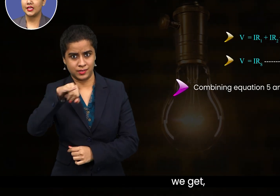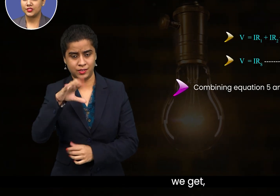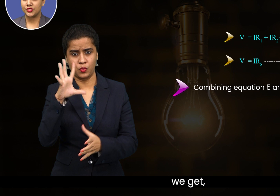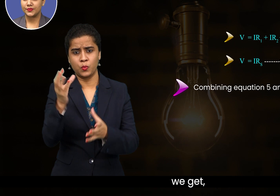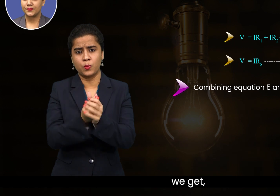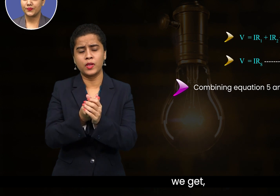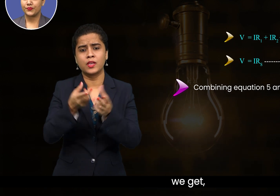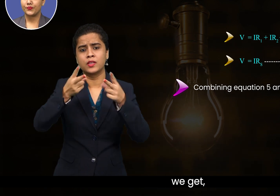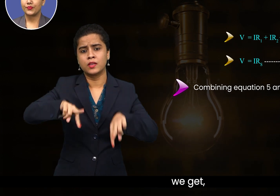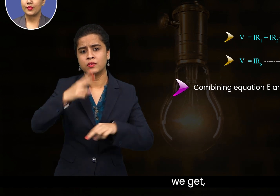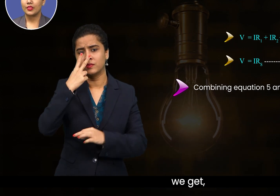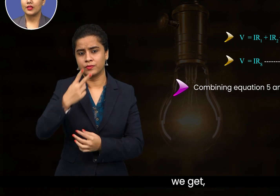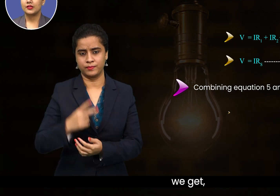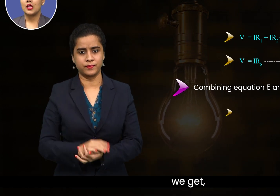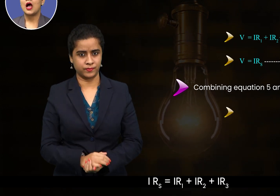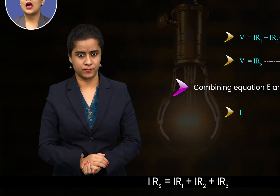we get